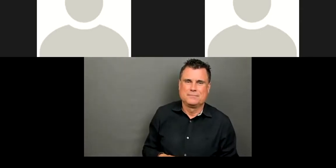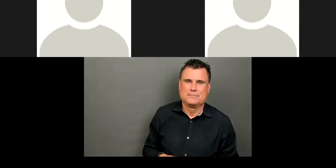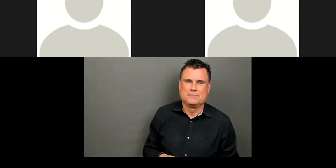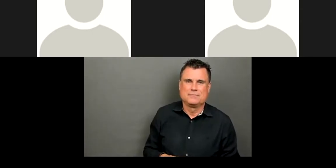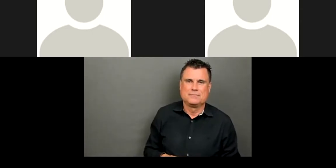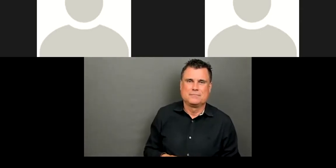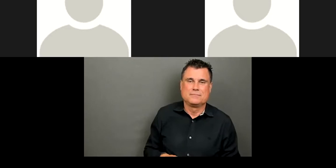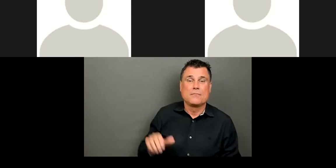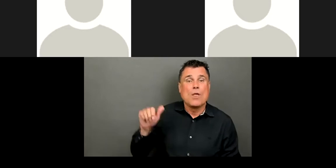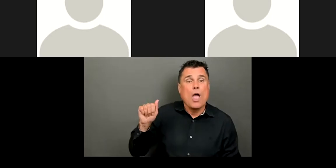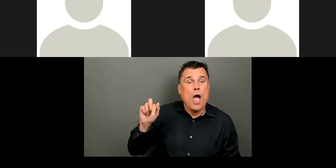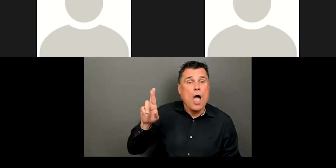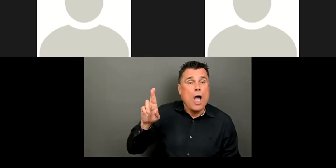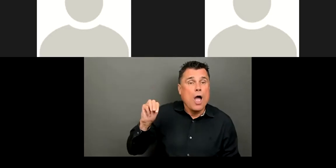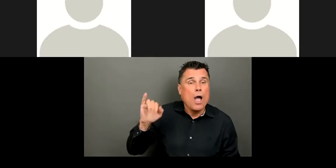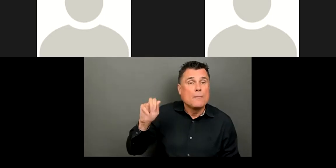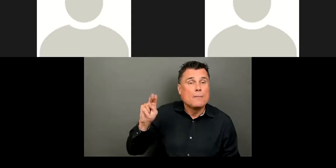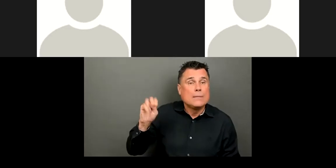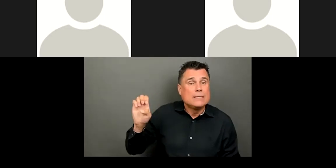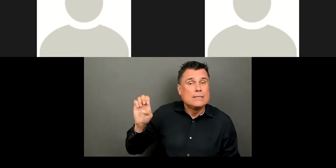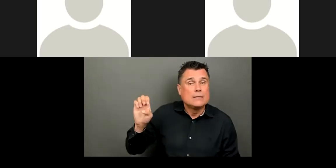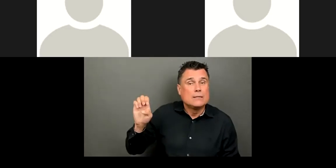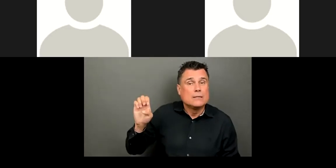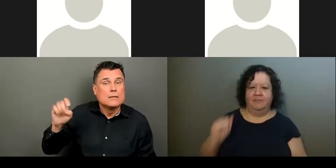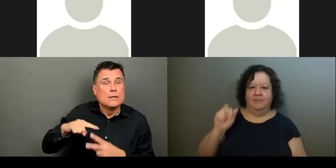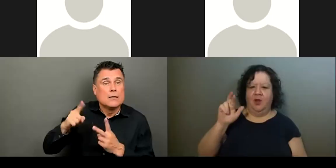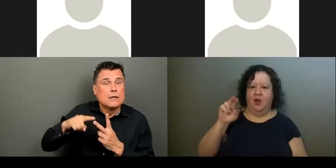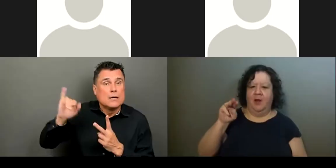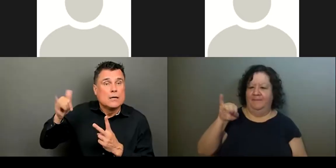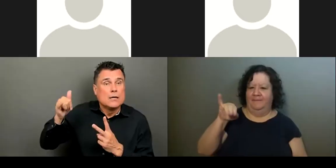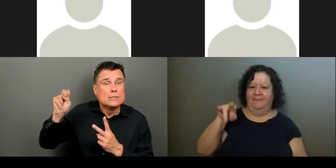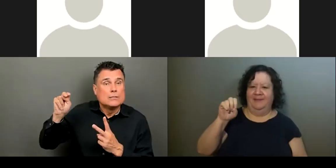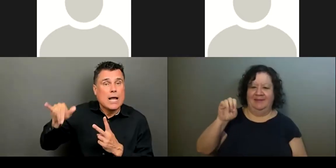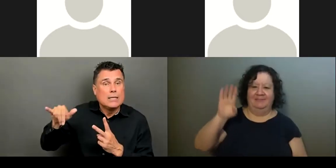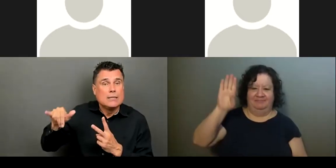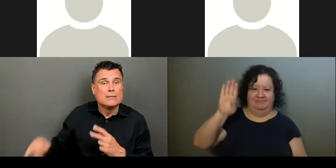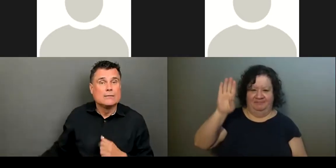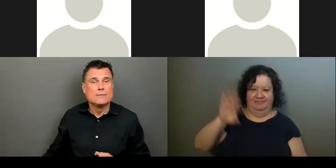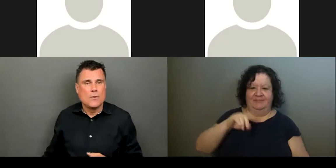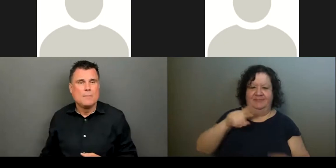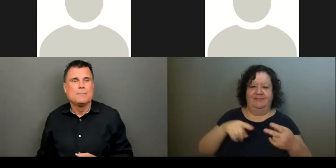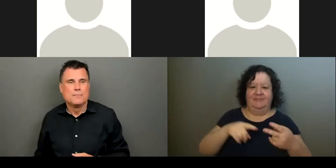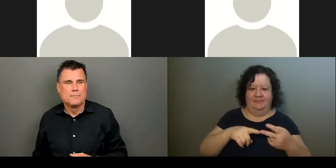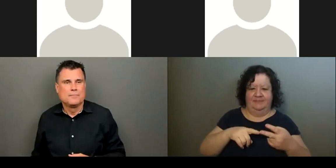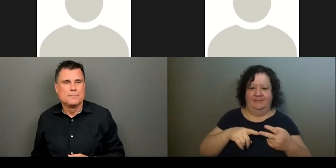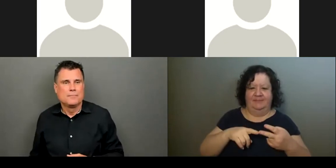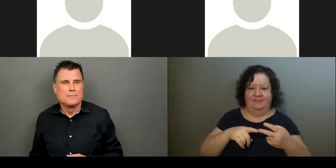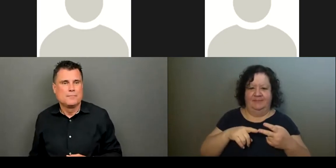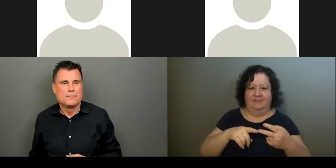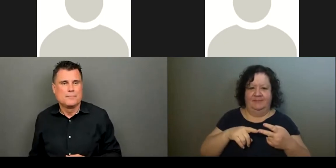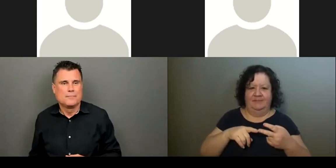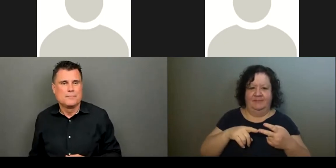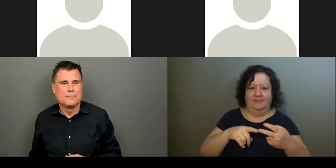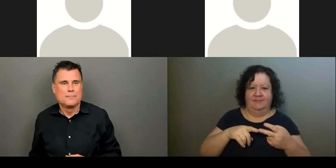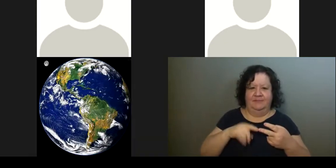I think we have Armin and Jenny to provide very quick responses to the question. Okay, please. Well, I will keep